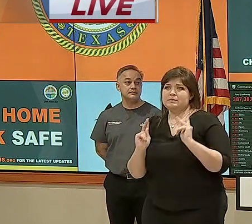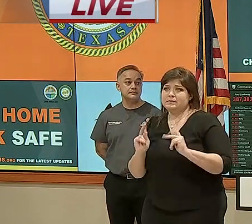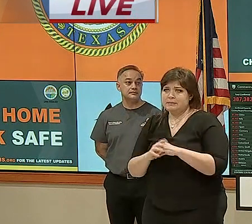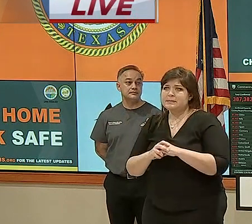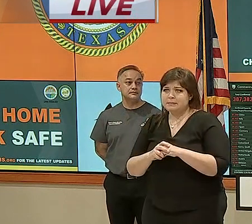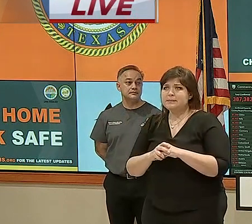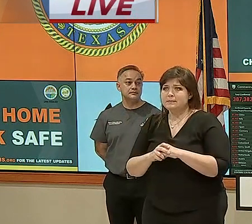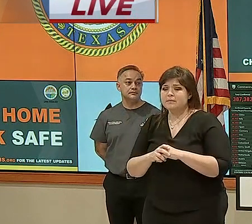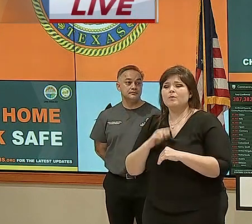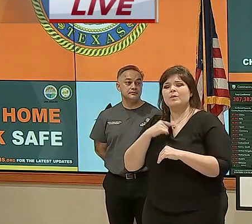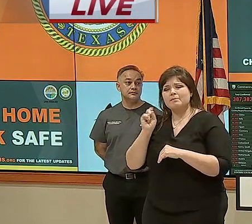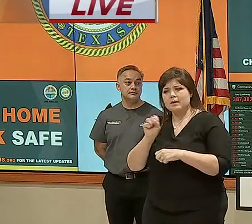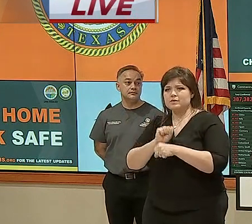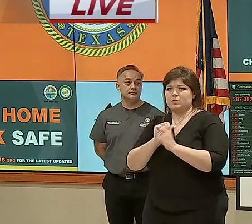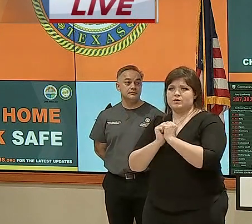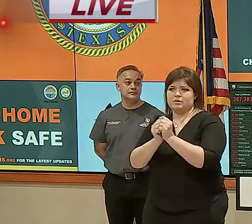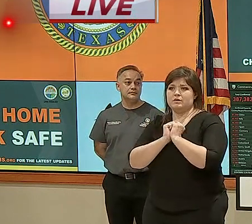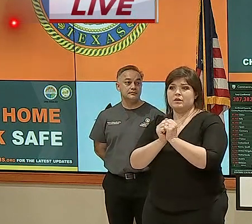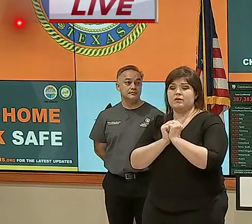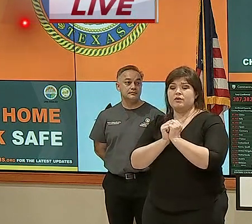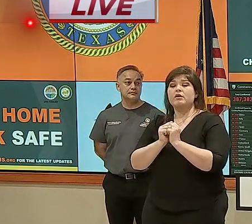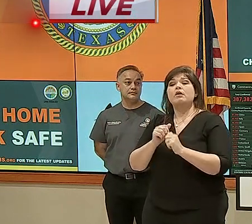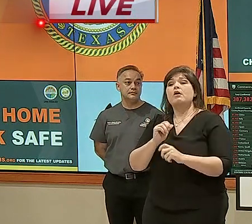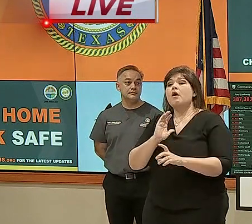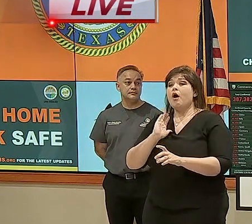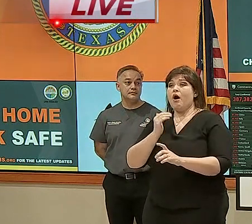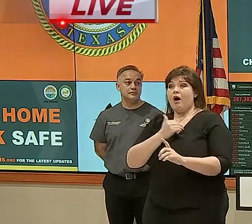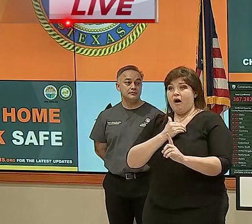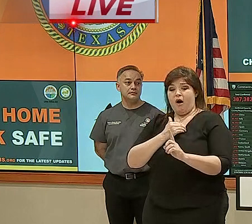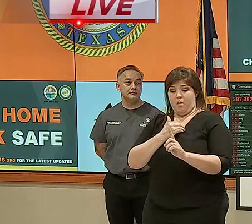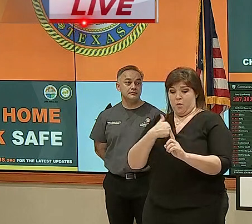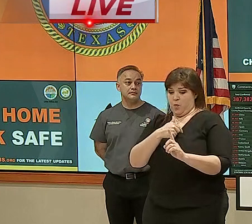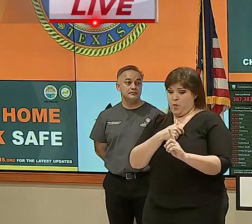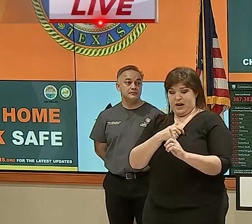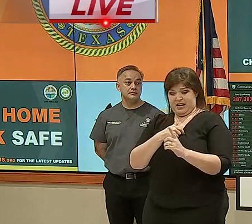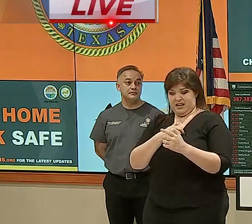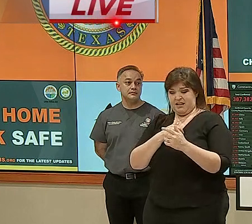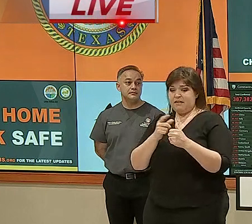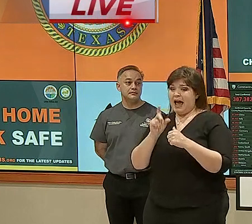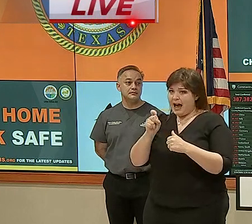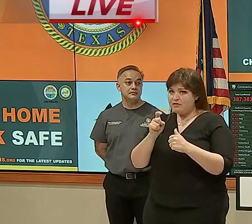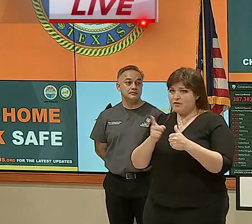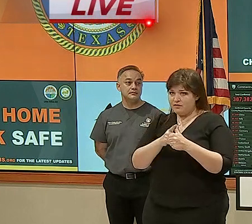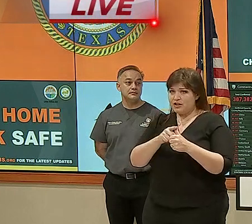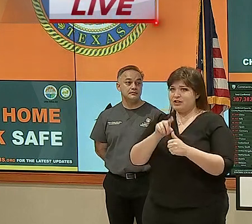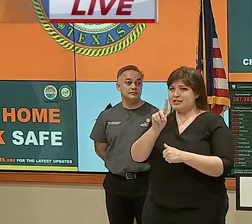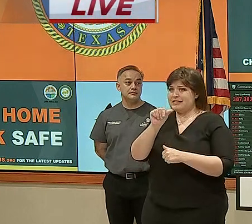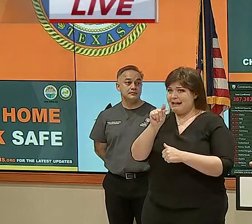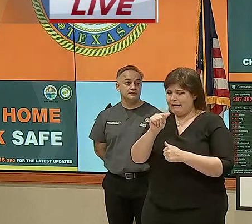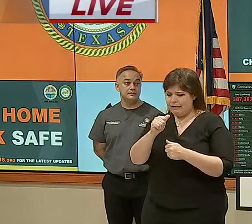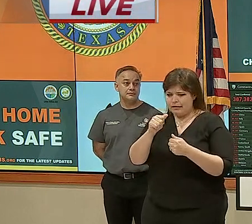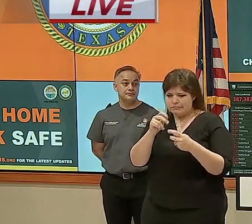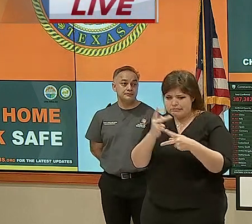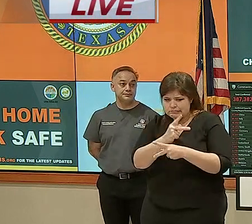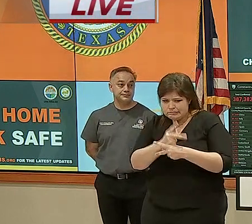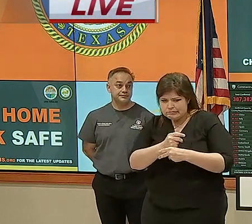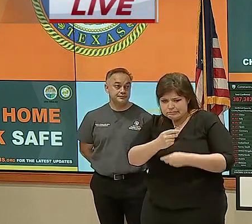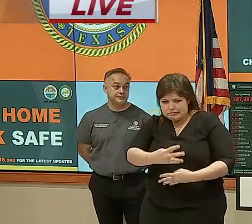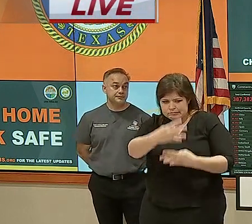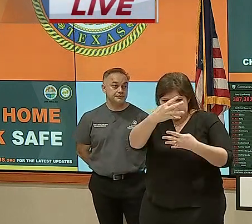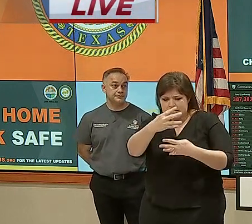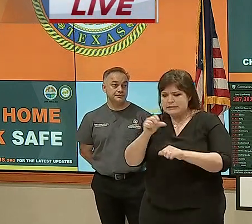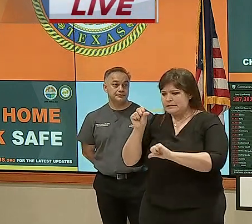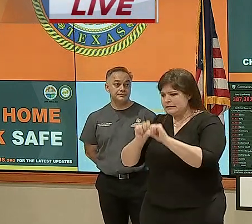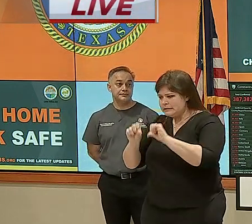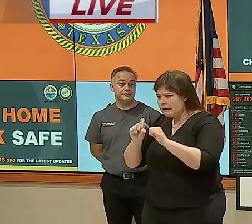has to work together to do this. We come to that decision based on data, and we come to that decision based on science. We have looked at modeling, which